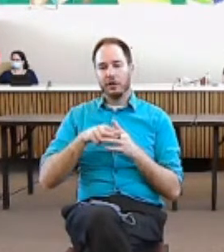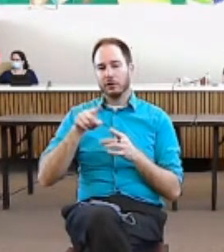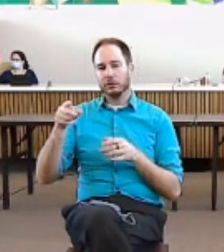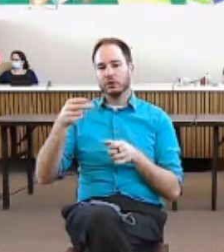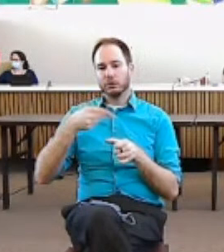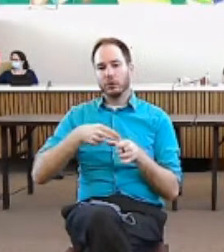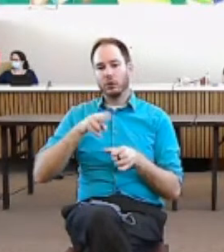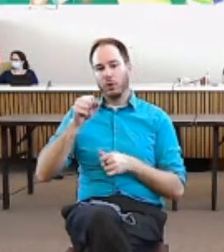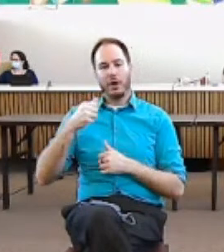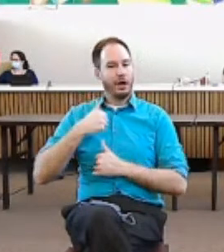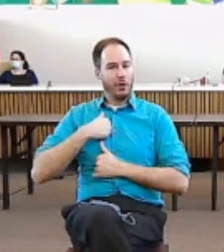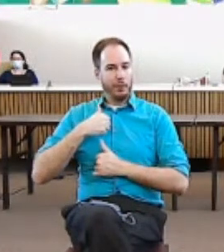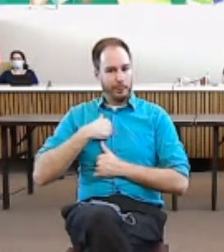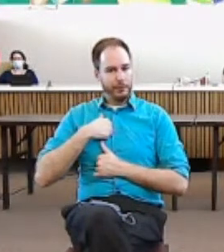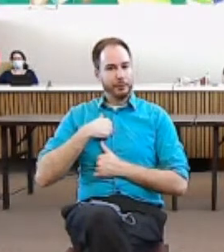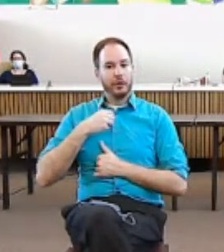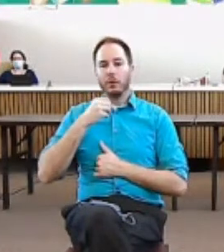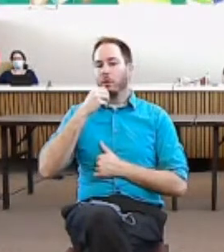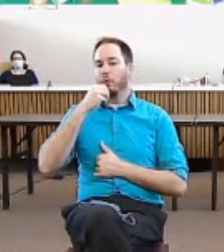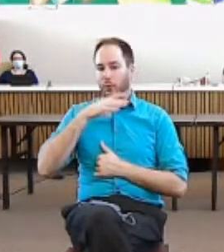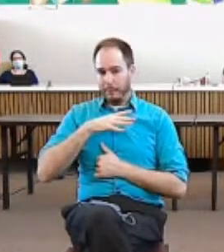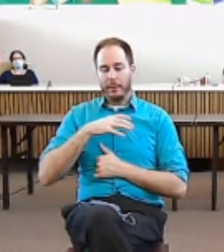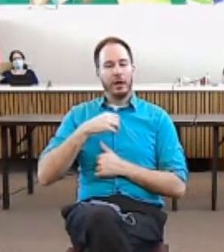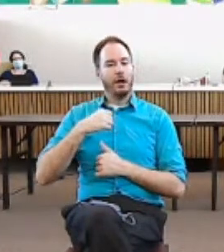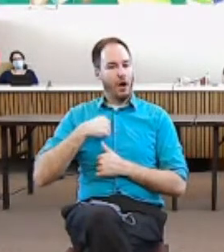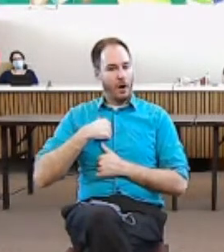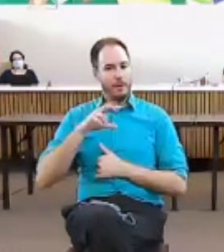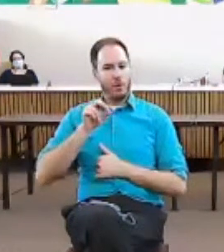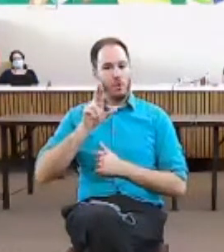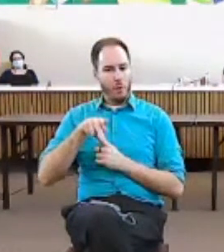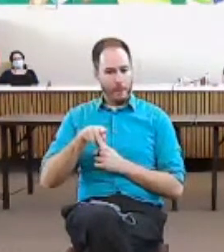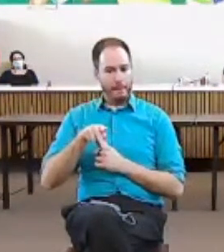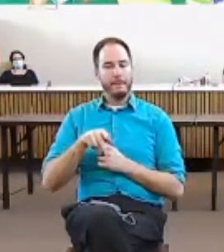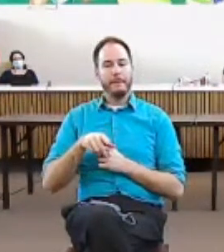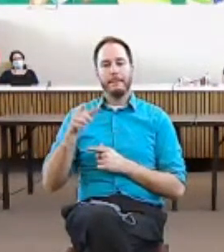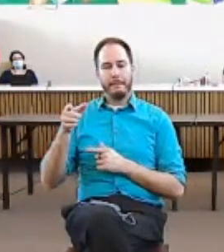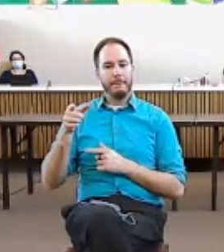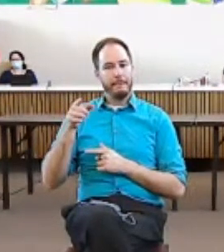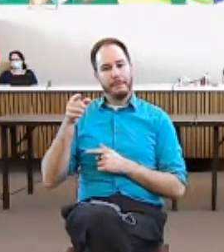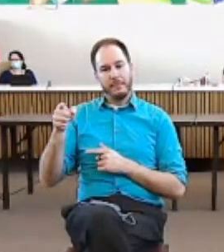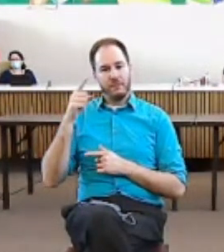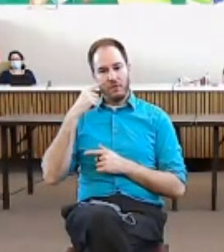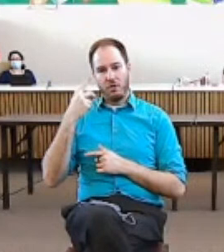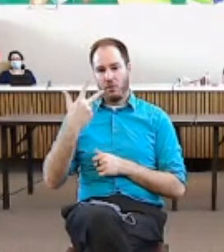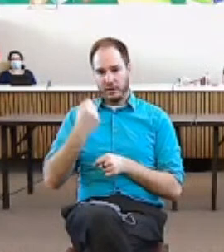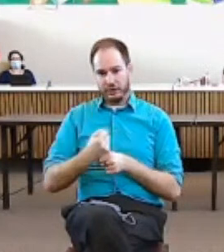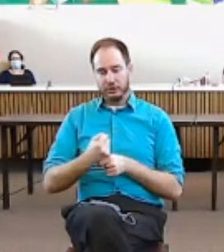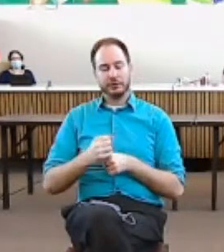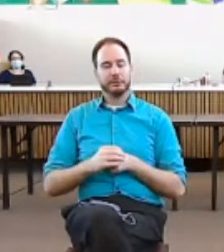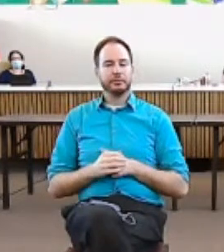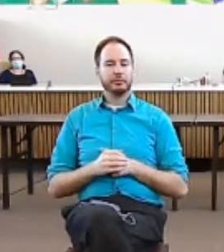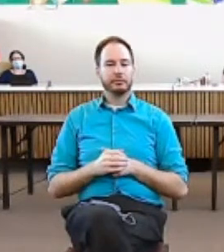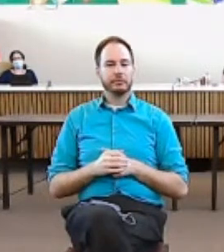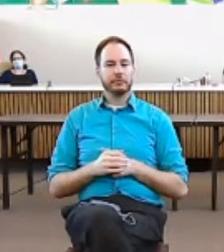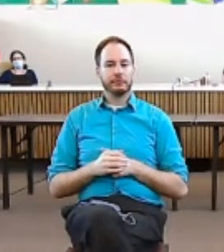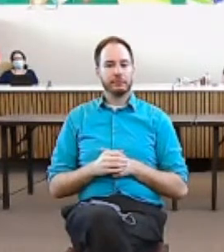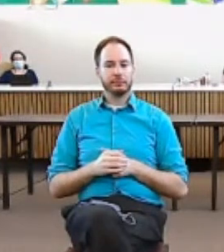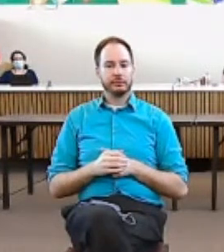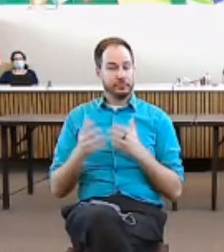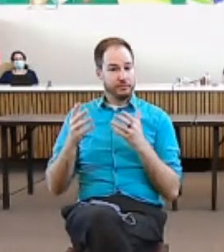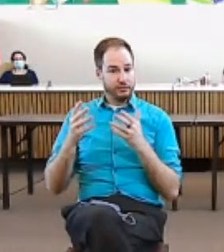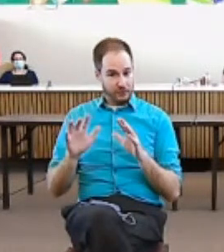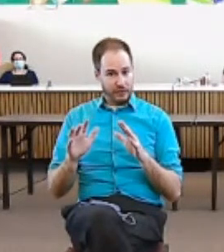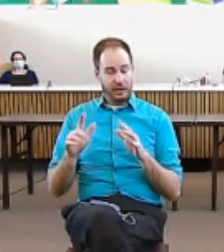the U.S. Army Women's Army Corps, and she was in it for 3 years, after which